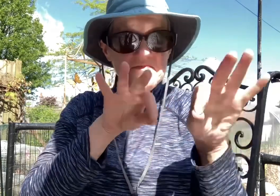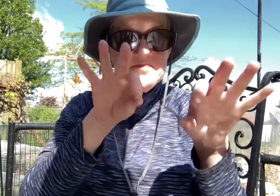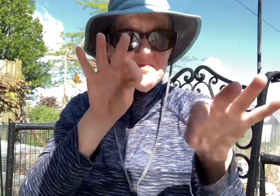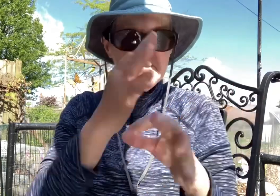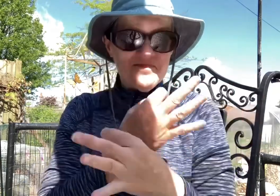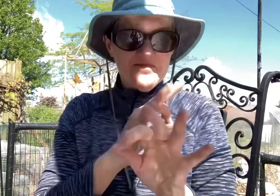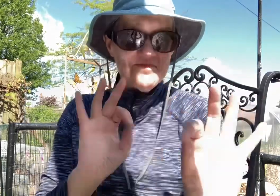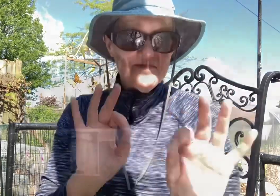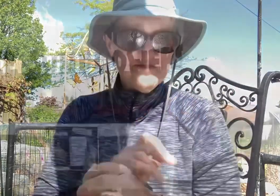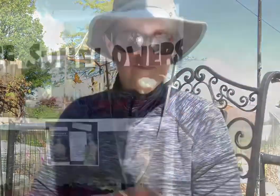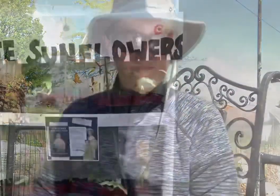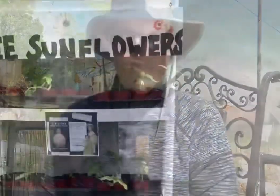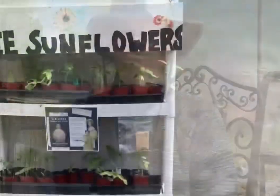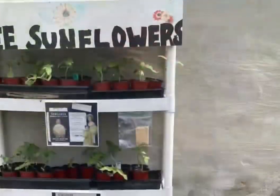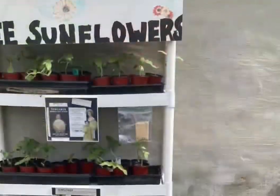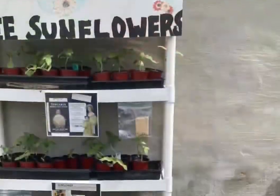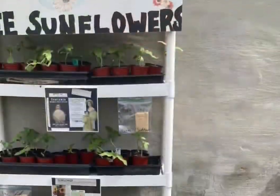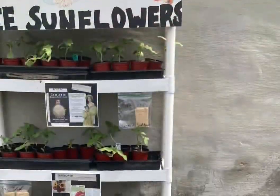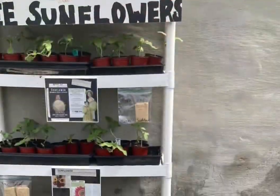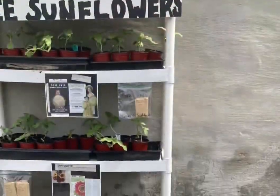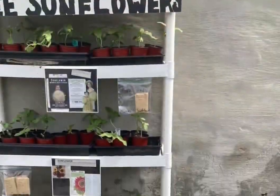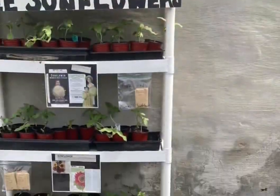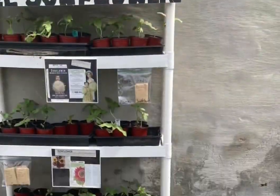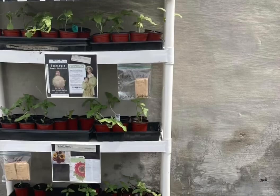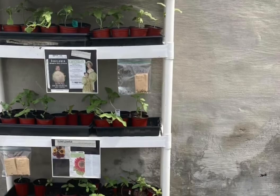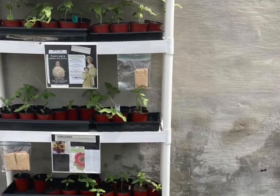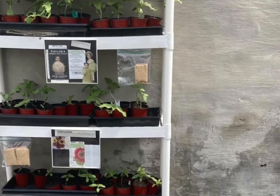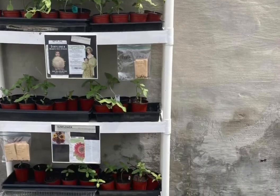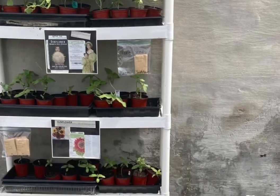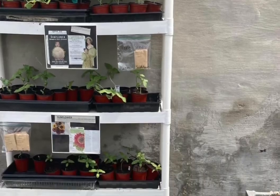people watch and look forward to getting their free sunflowers.